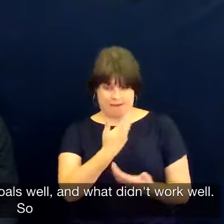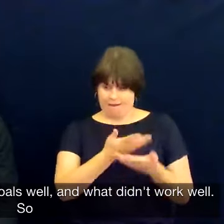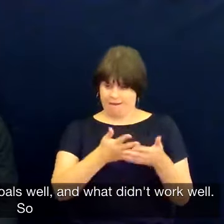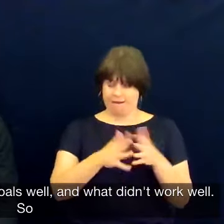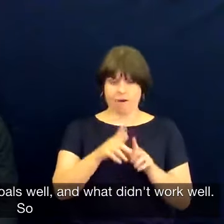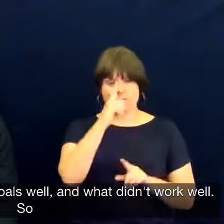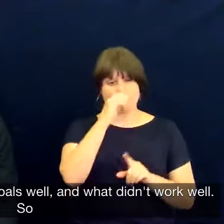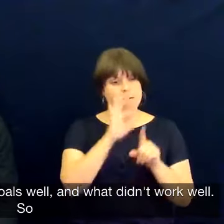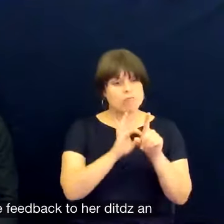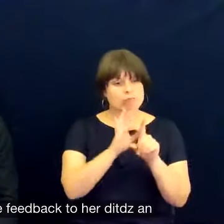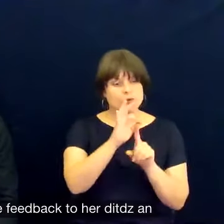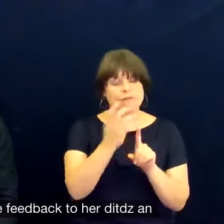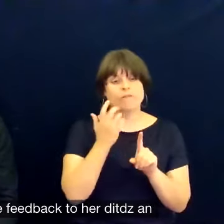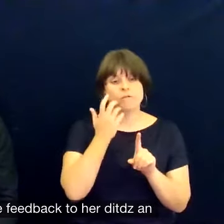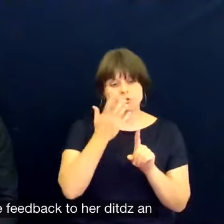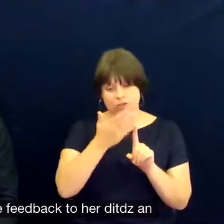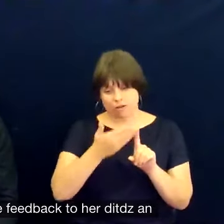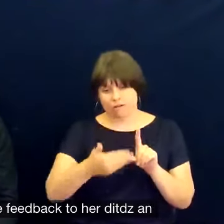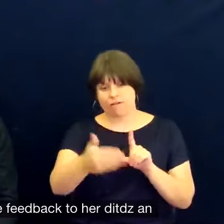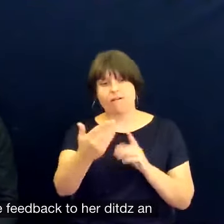better in future programs.